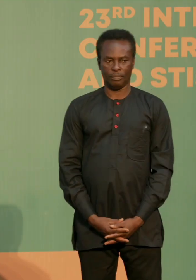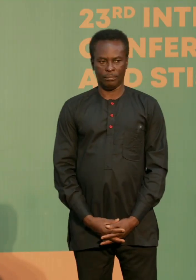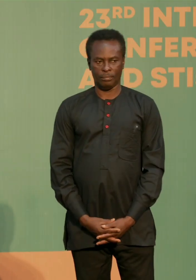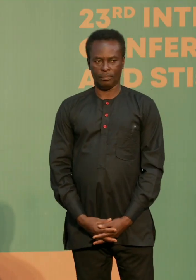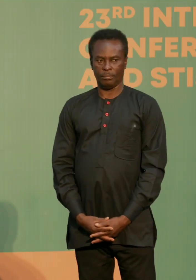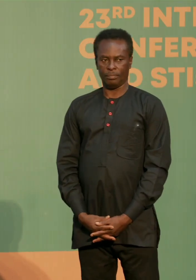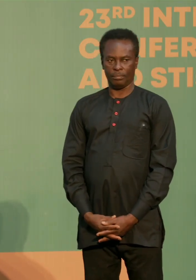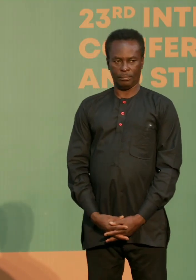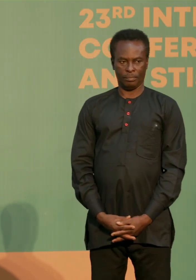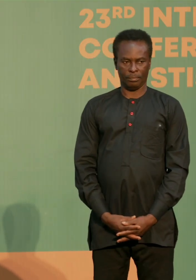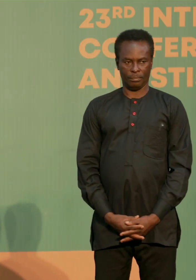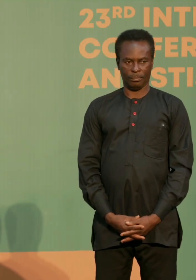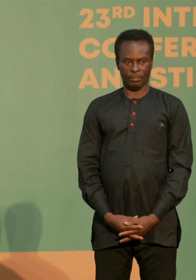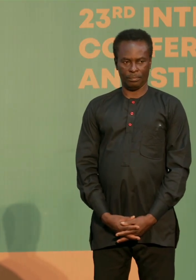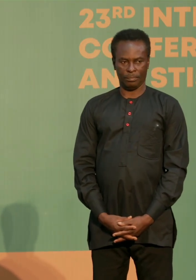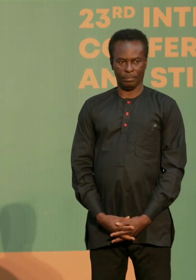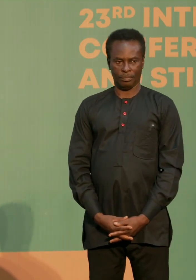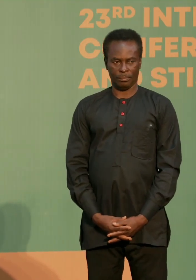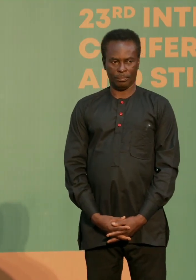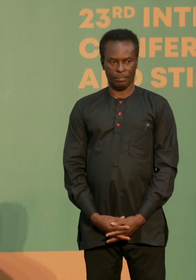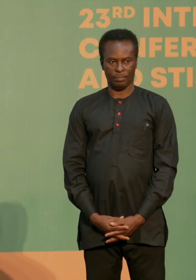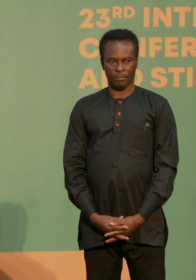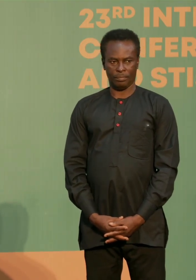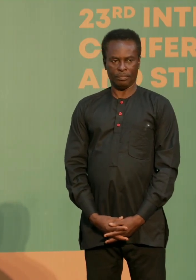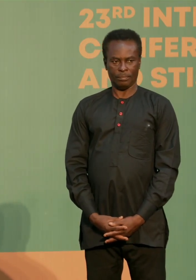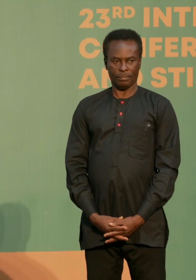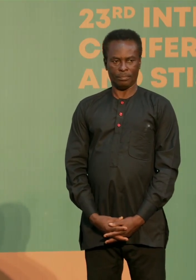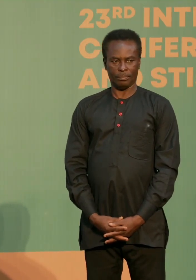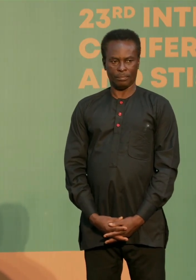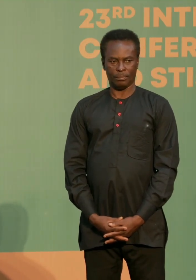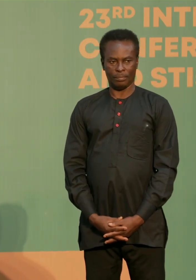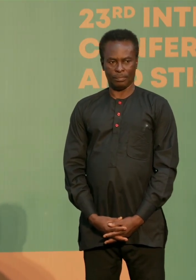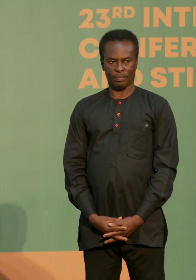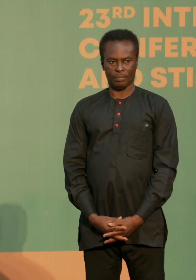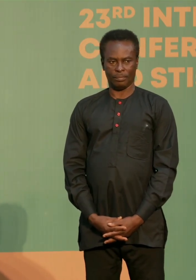Are there any questions to the presenter?